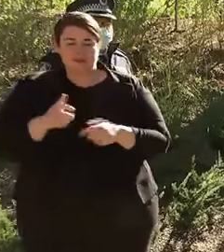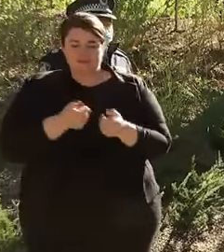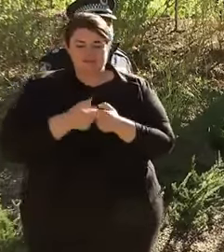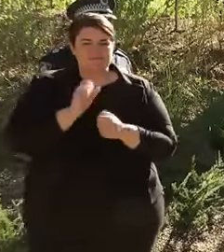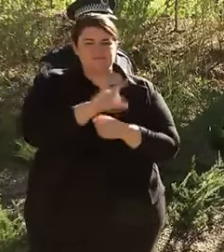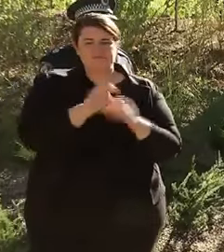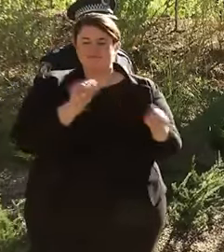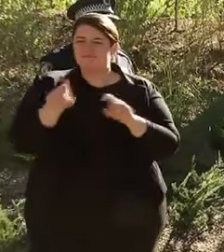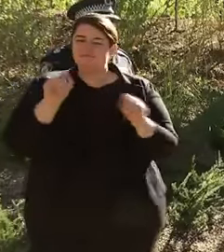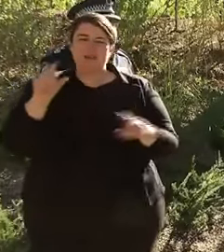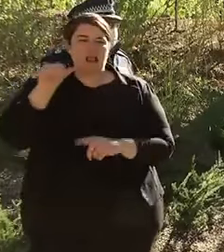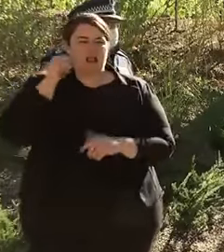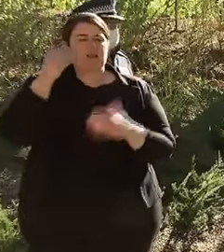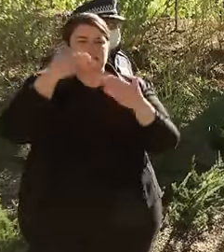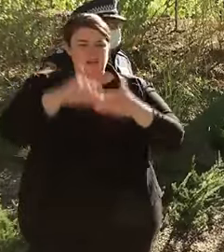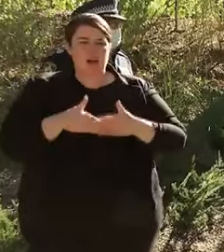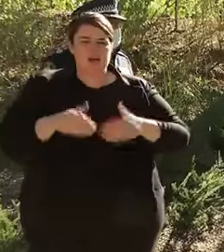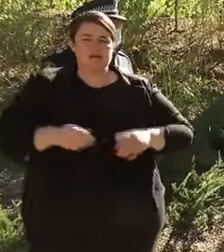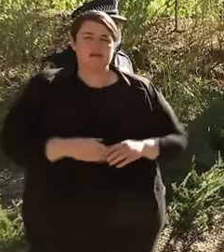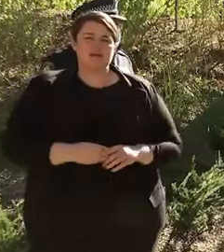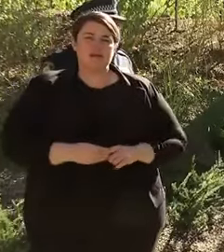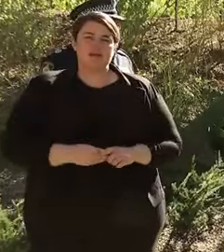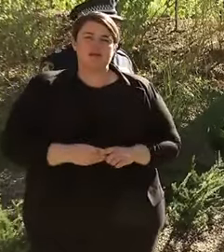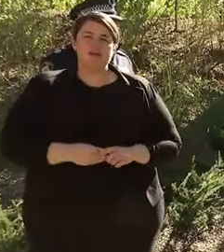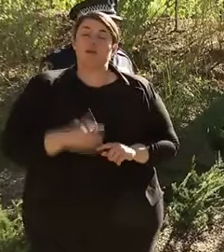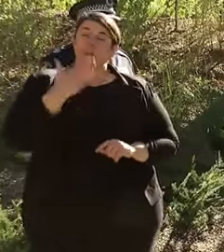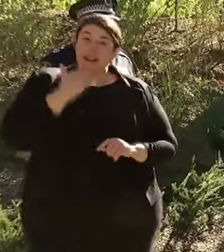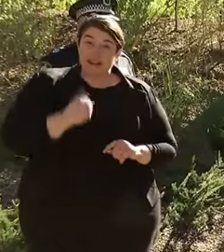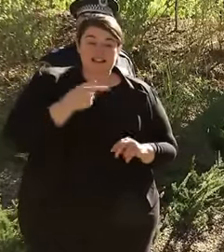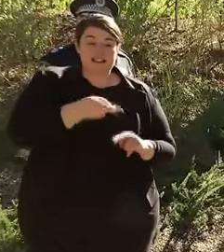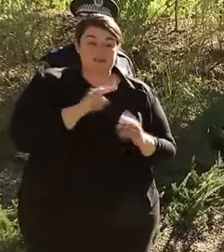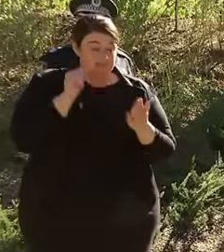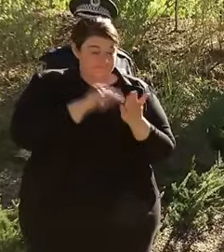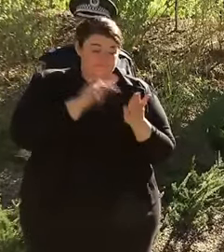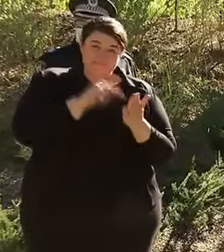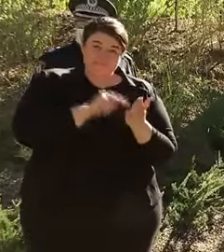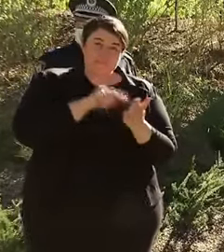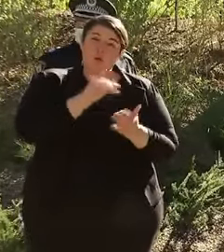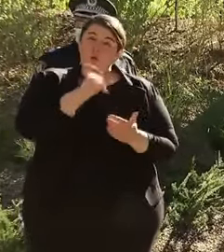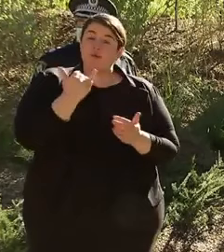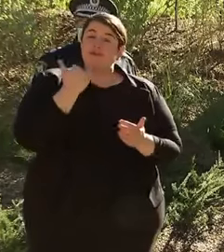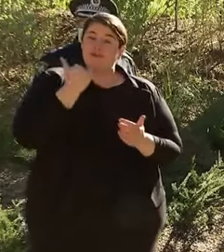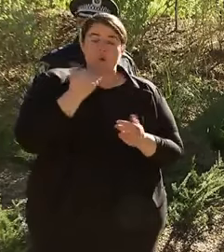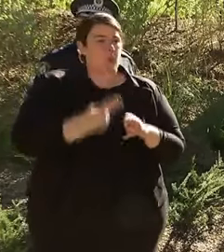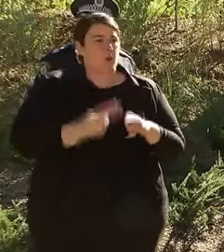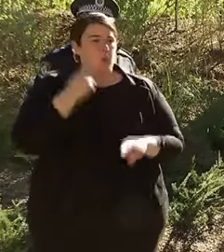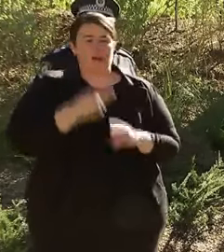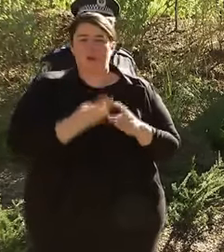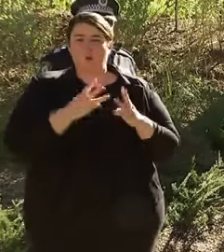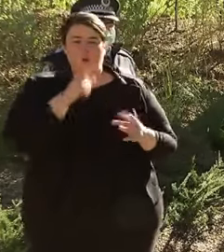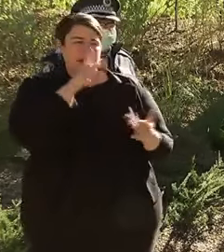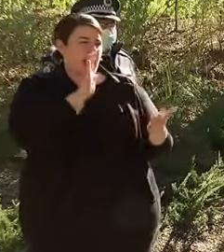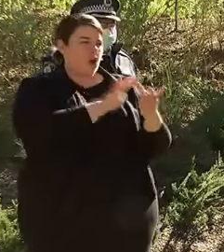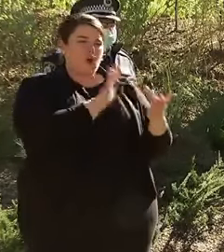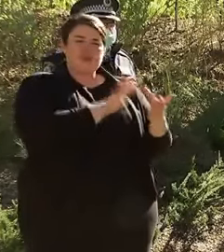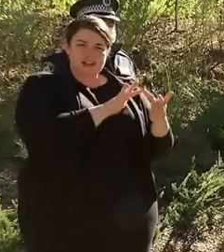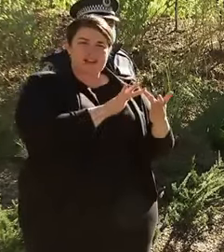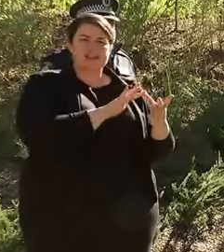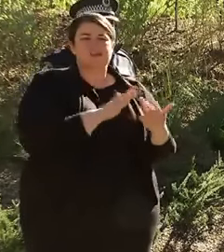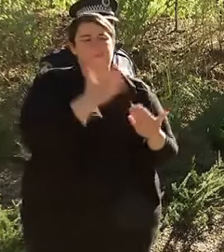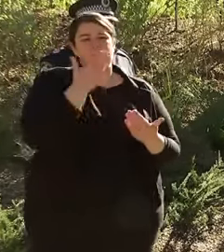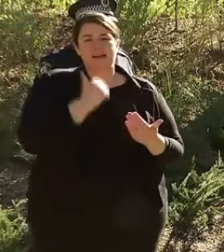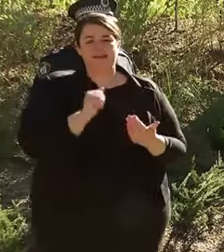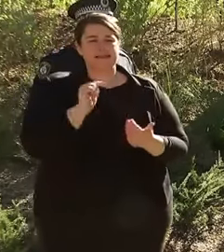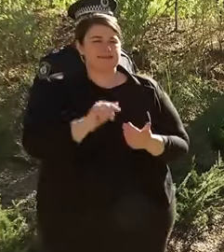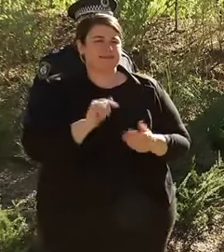So also, please, at this time, I do ask people that continue to check your phones. That's the quickest way we can get to you. So please